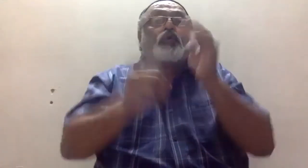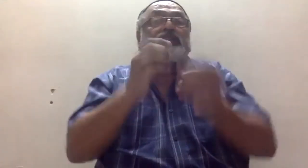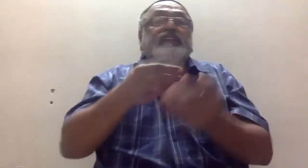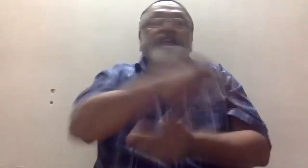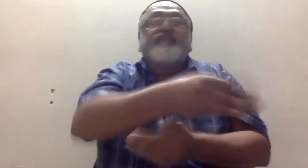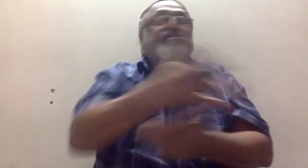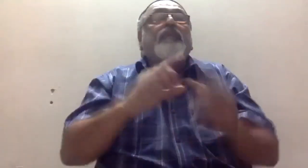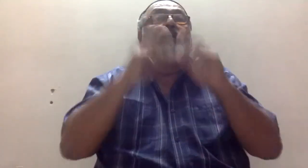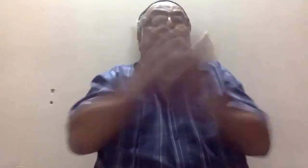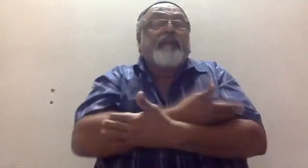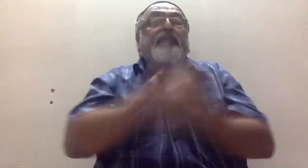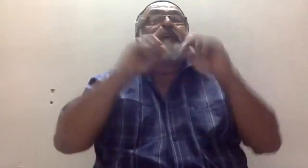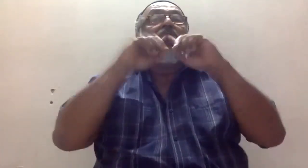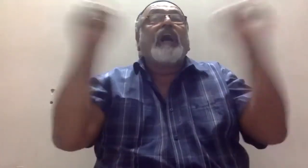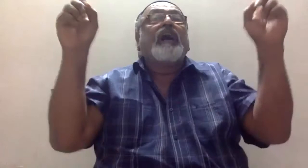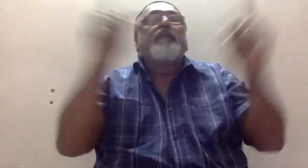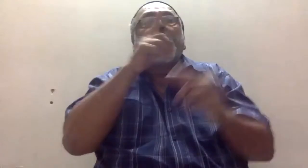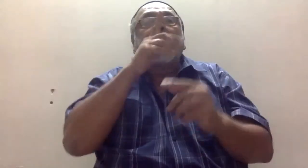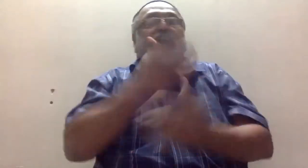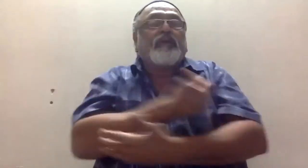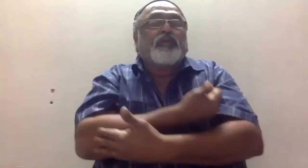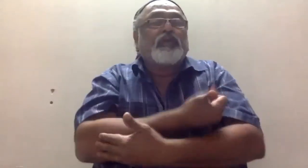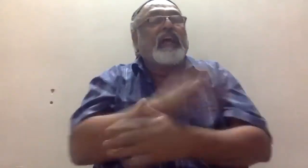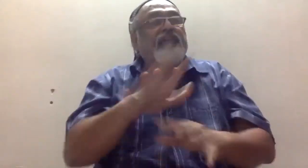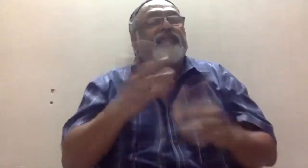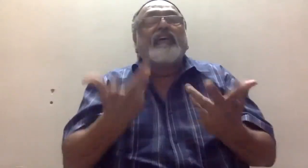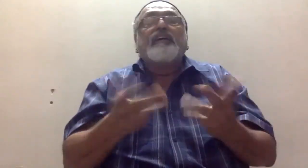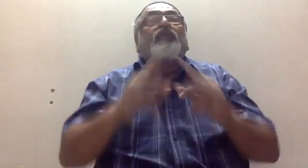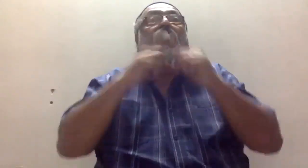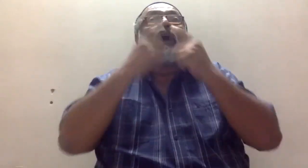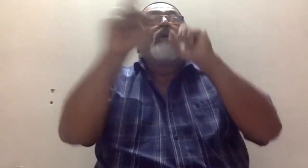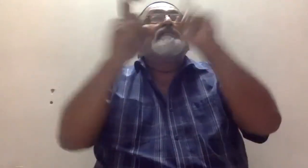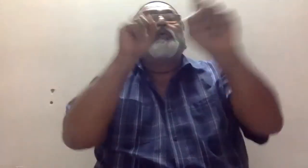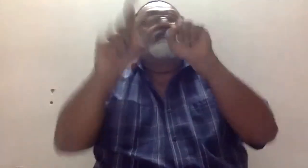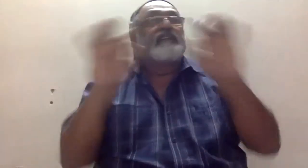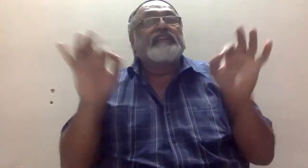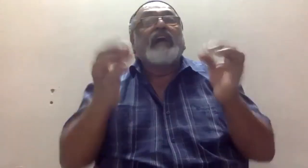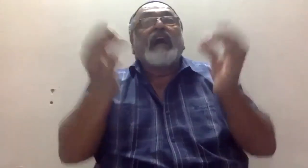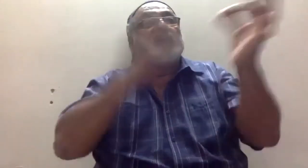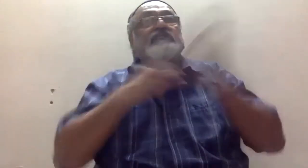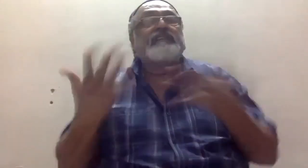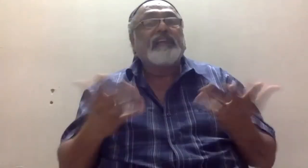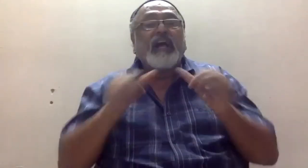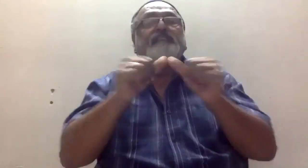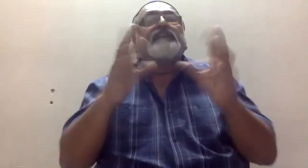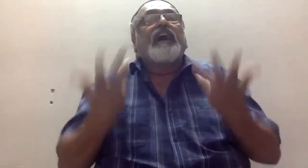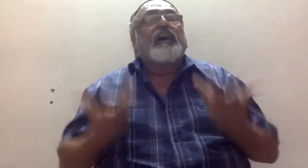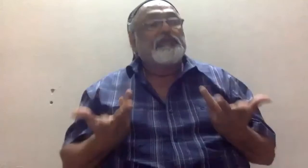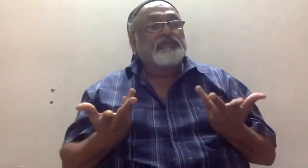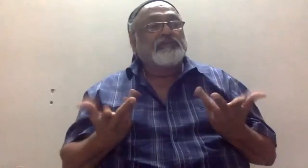you need to ask, you need to seek, you need to question, you need to raise voice. So I always ask people to verbalize their demands,